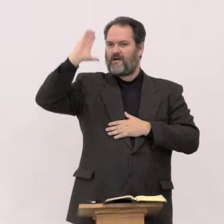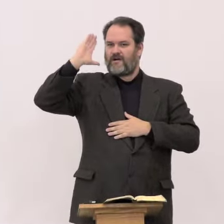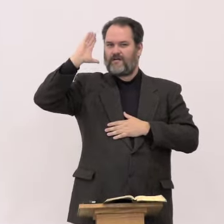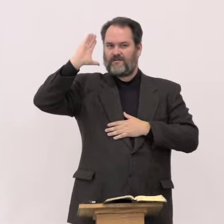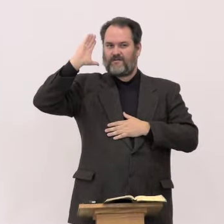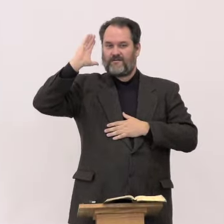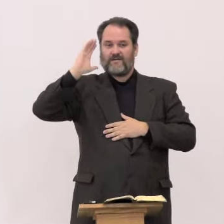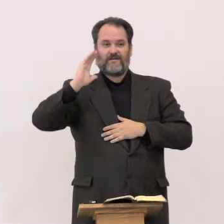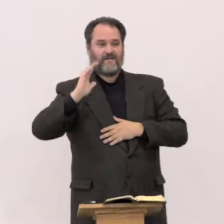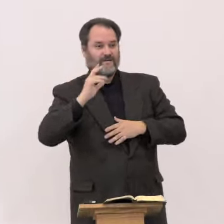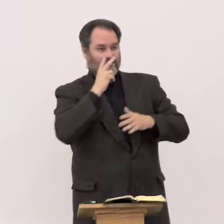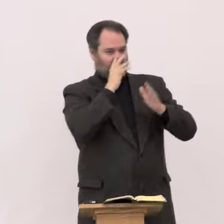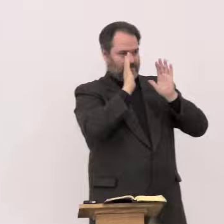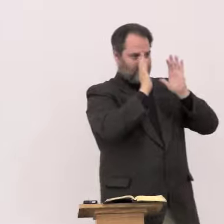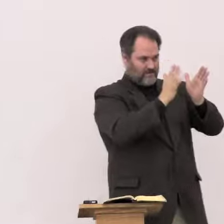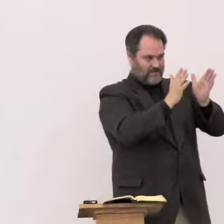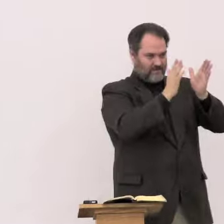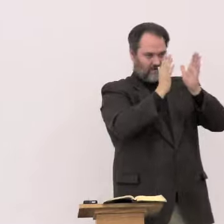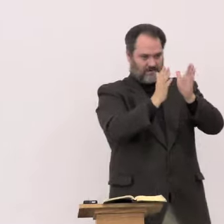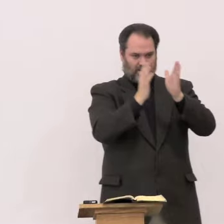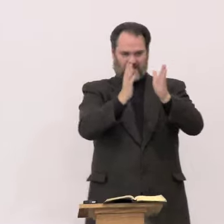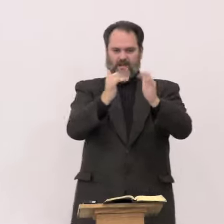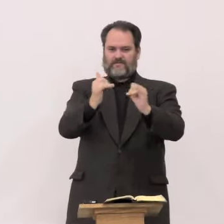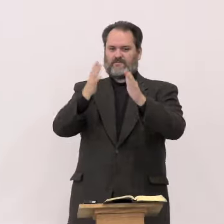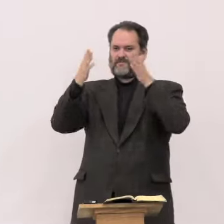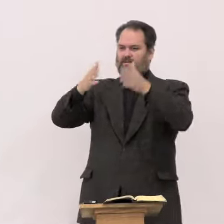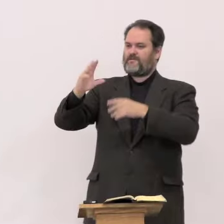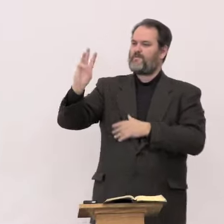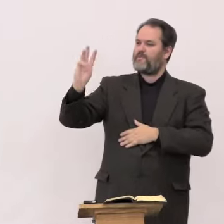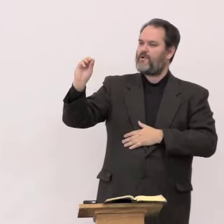The word of God, you see it.